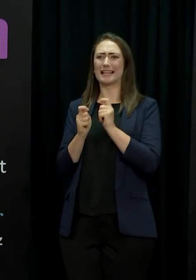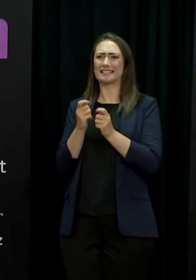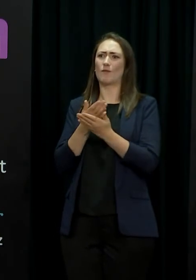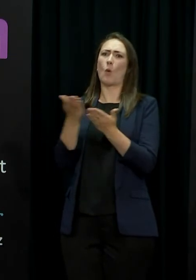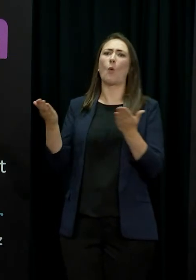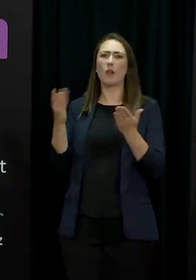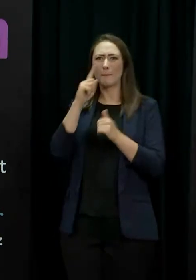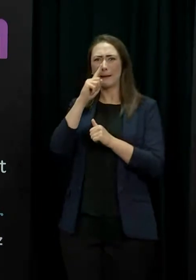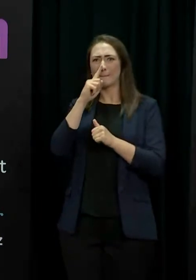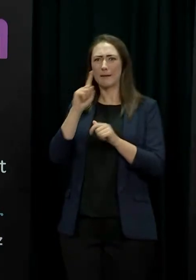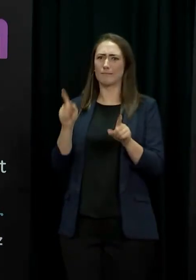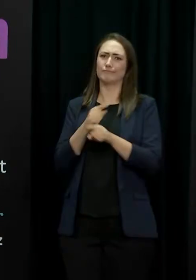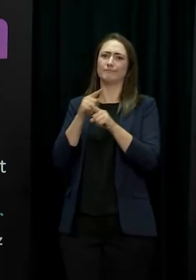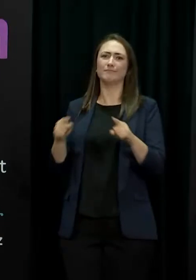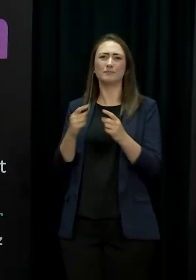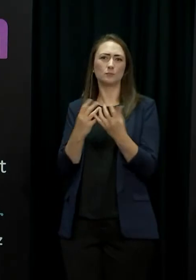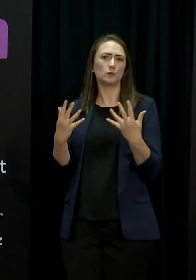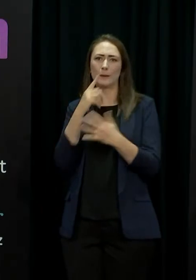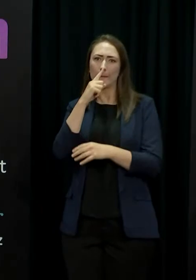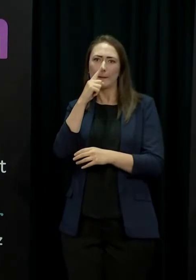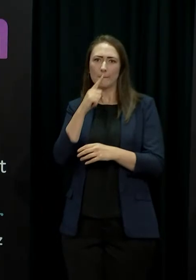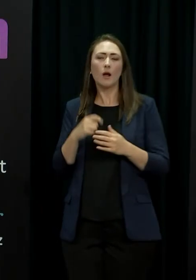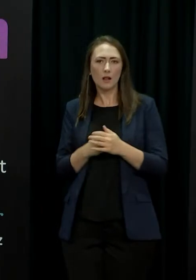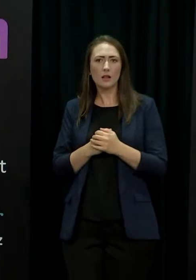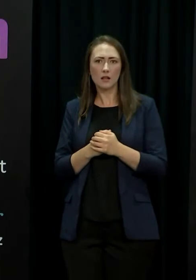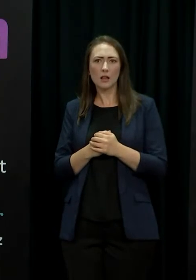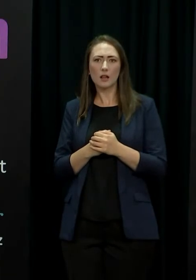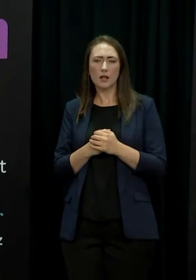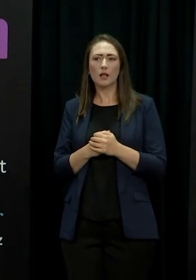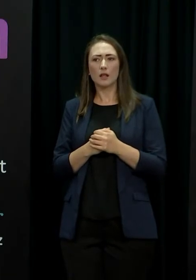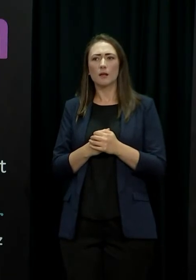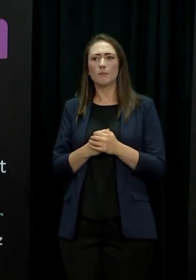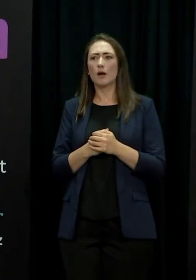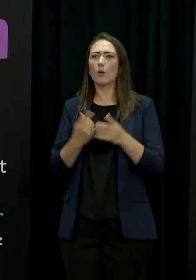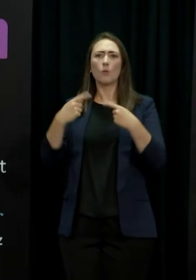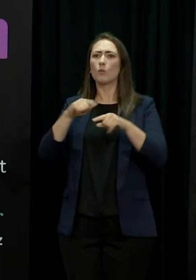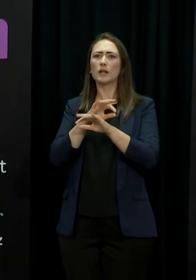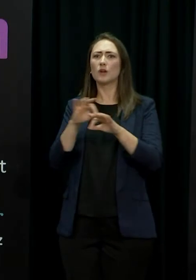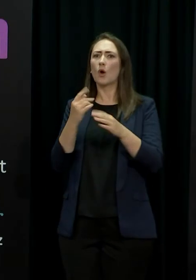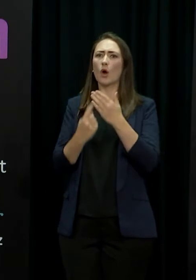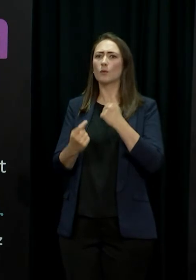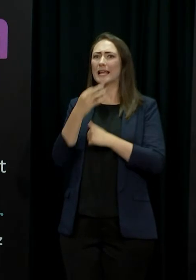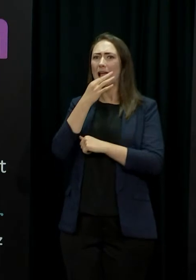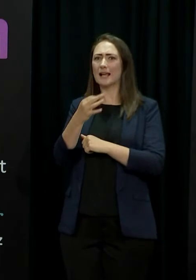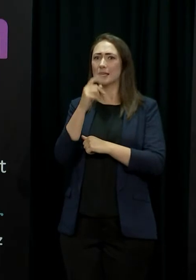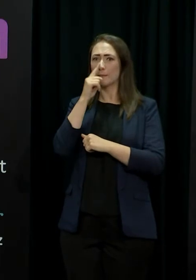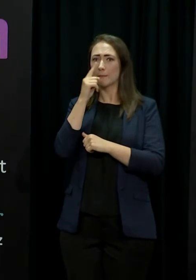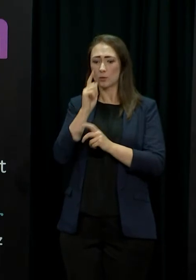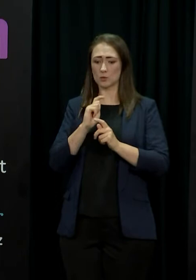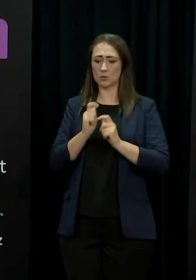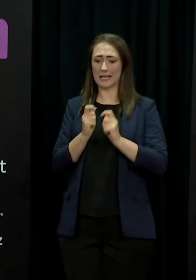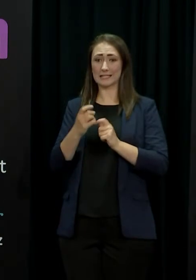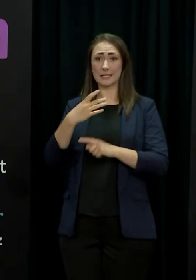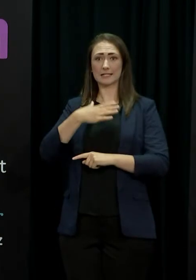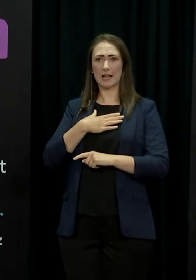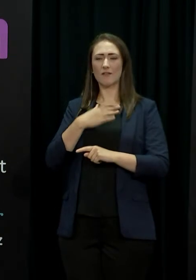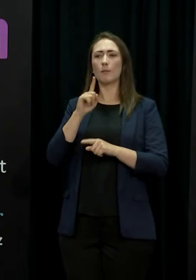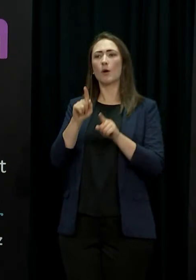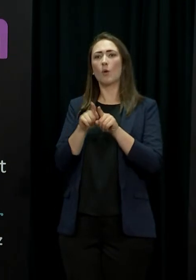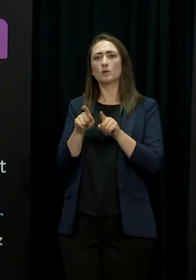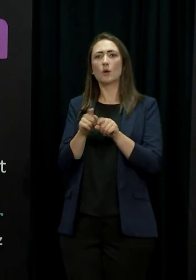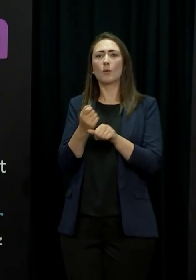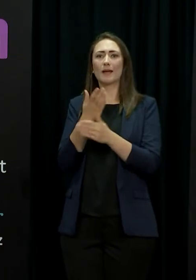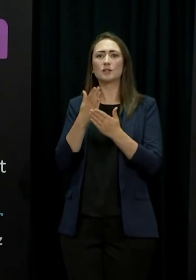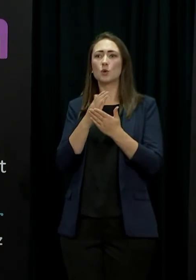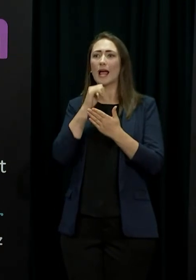testing is not the only thing that we're asking here, though. We're asking household contacts to stay home for a period of time for a reason. We're